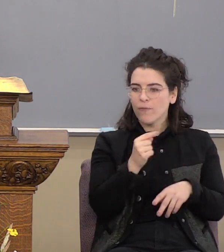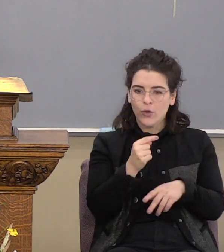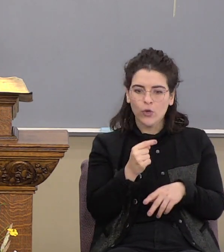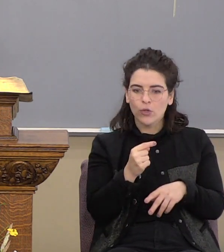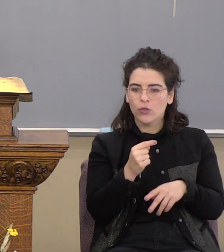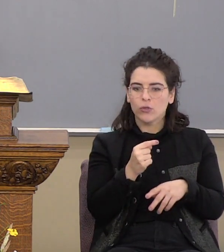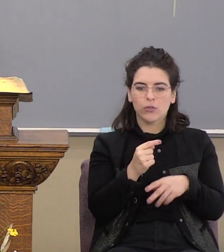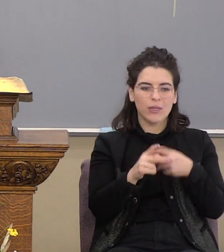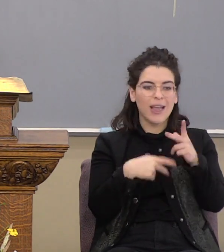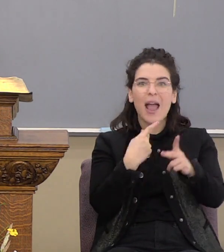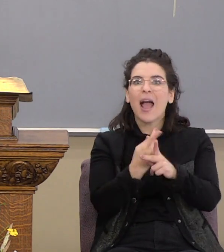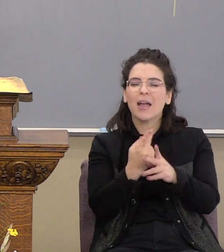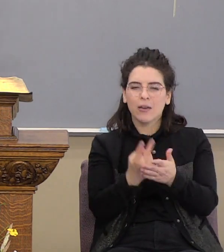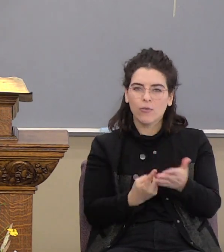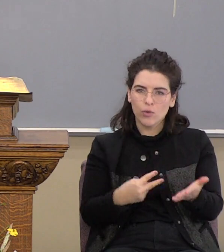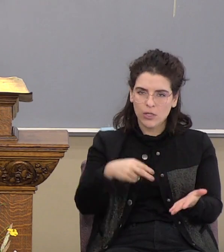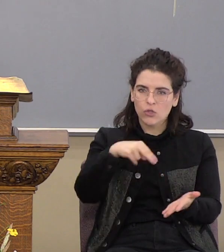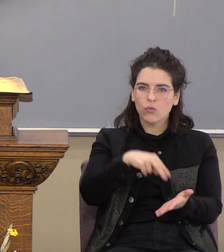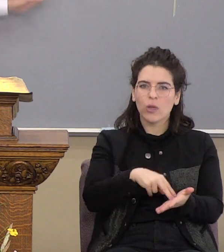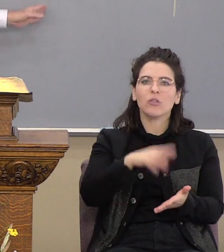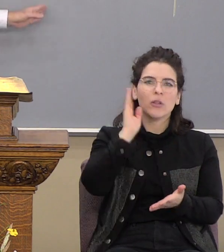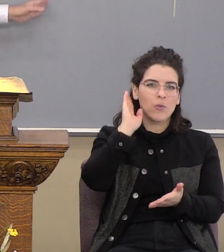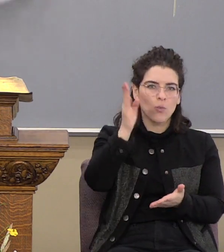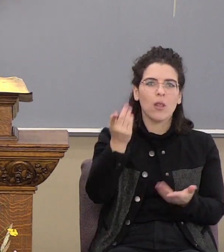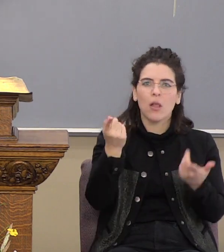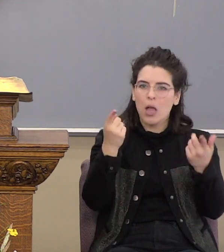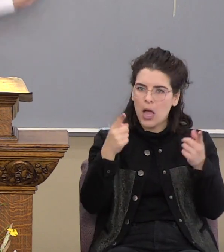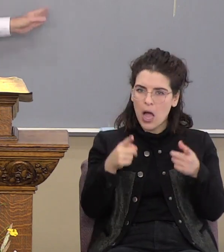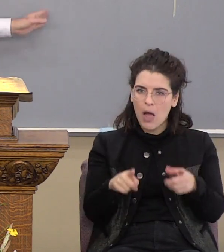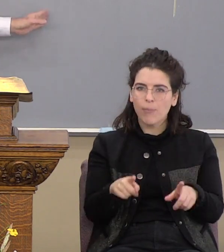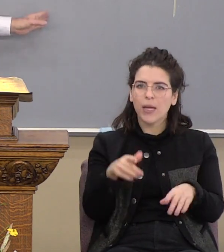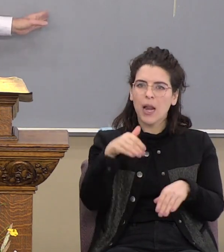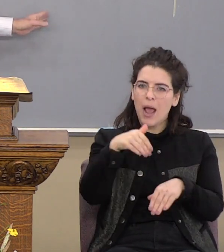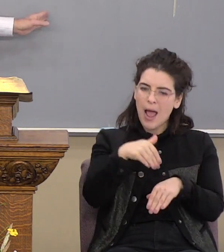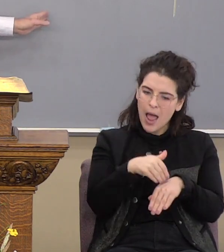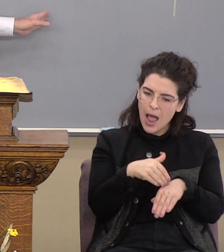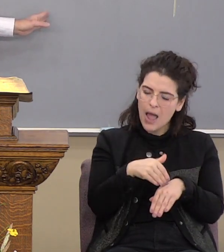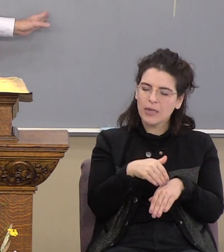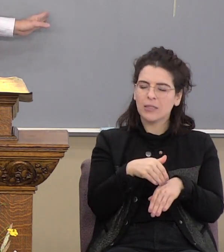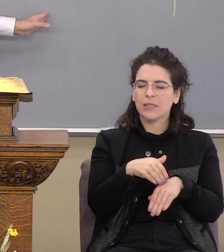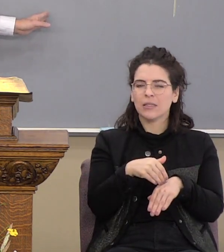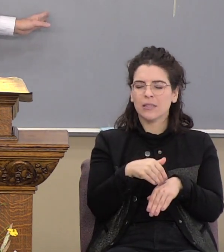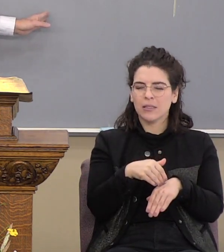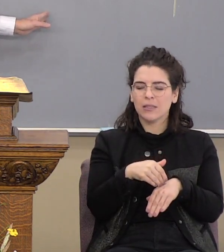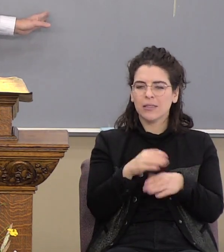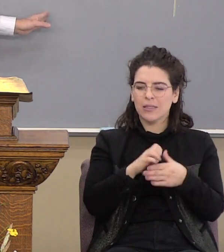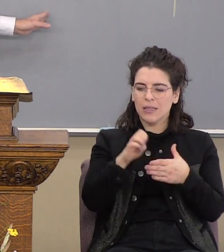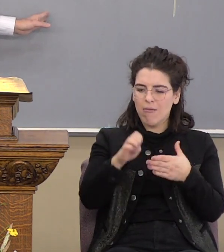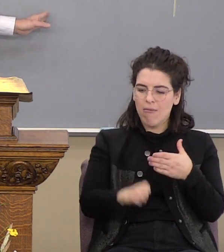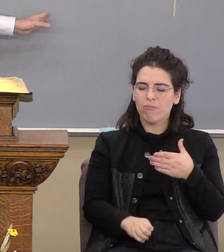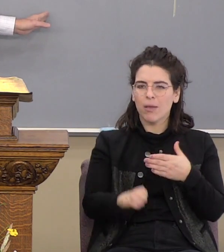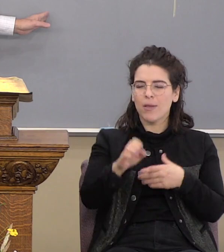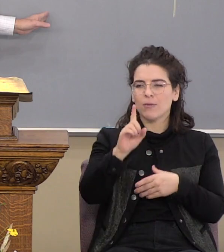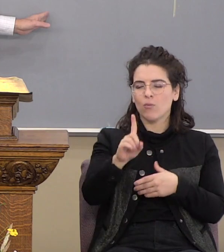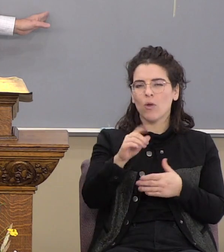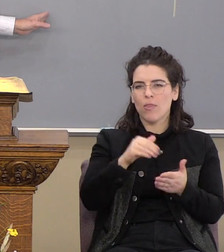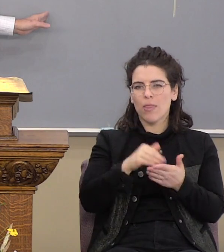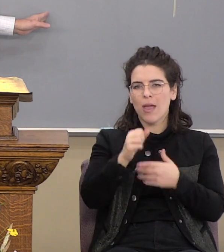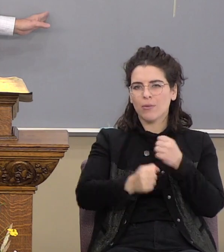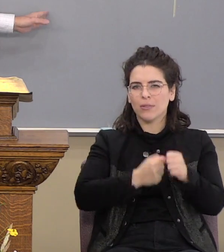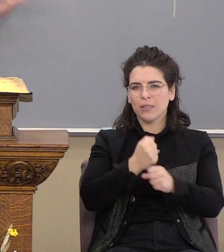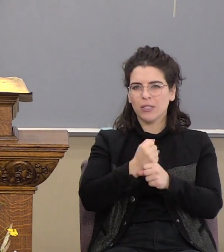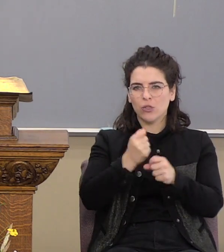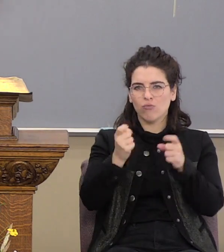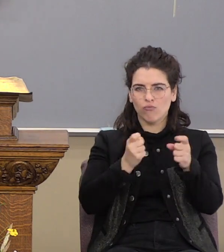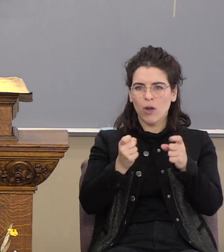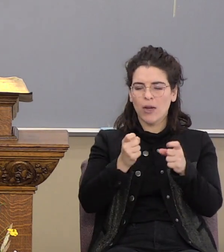kind of resurrection that's going to happen at the commencement of the thousand-year millennial reign of